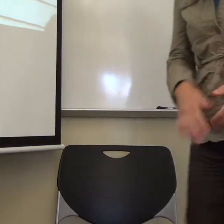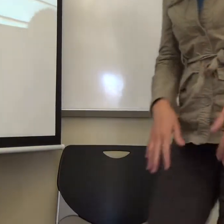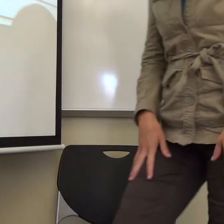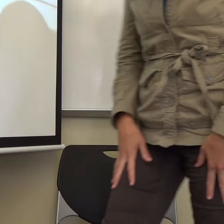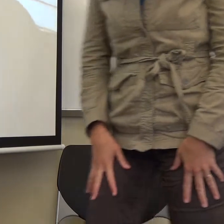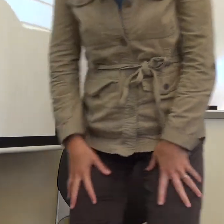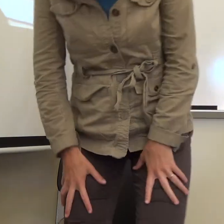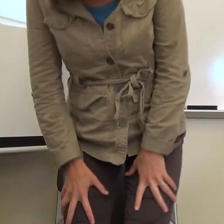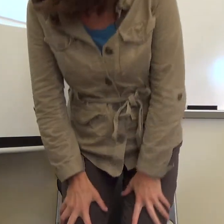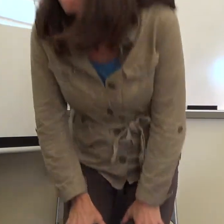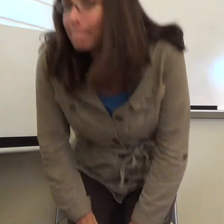Okay?